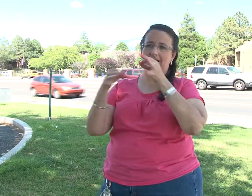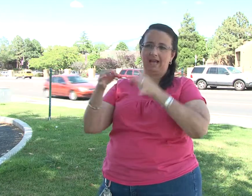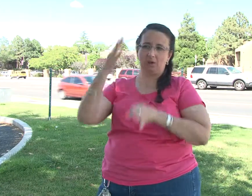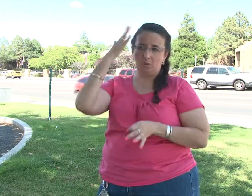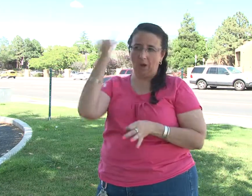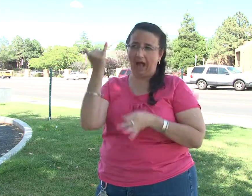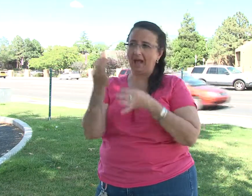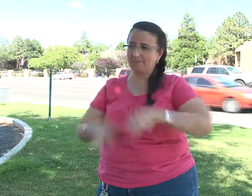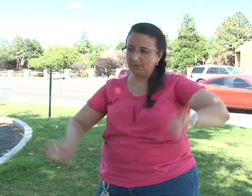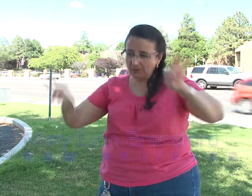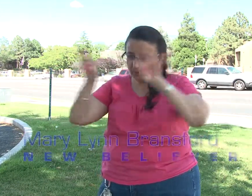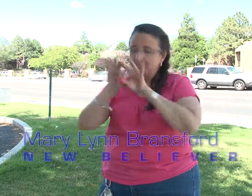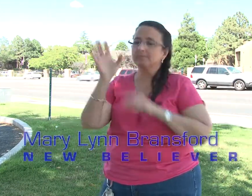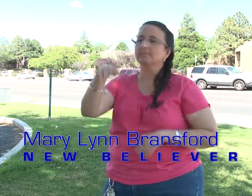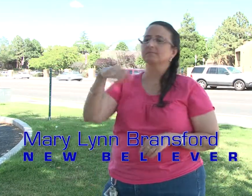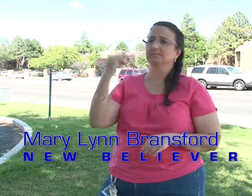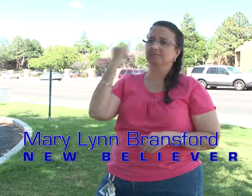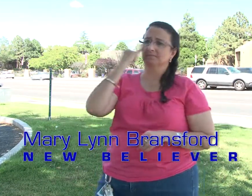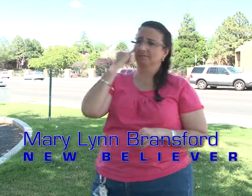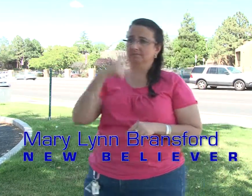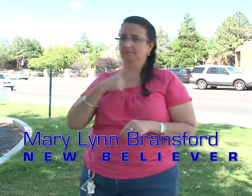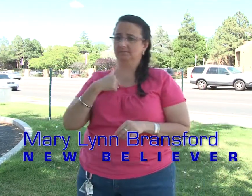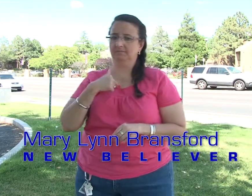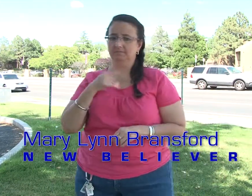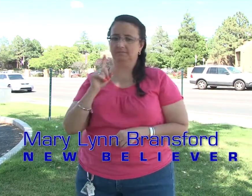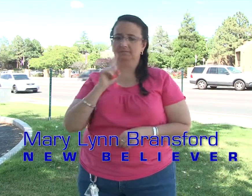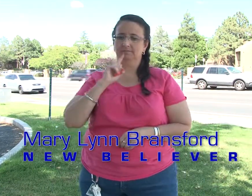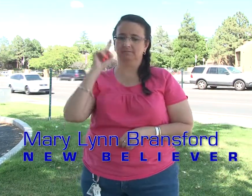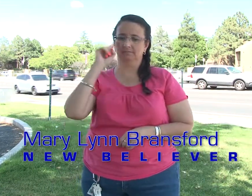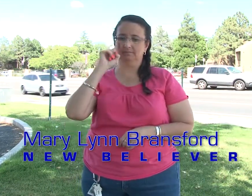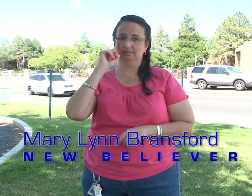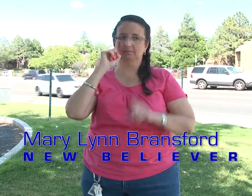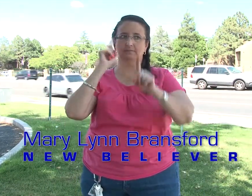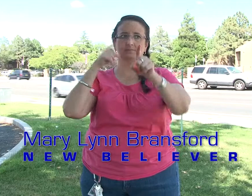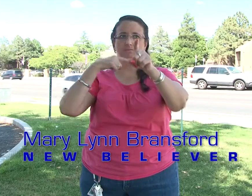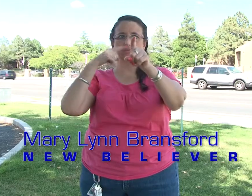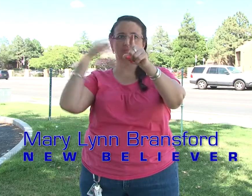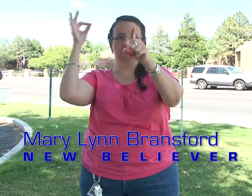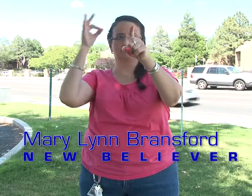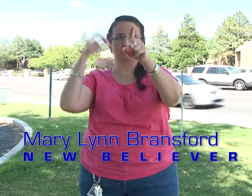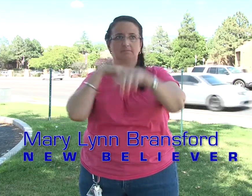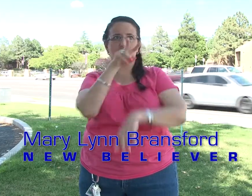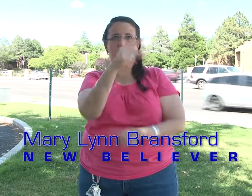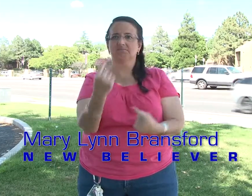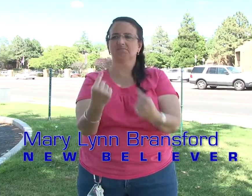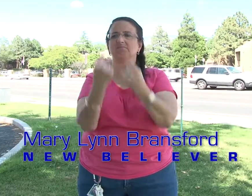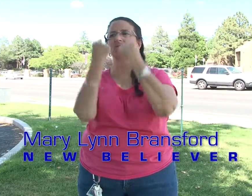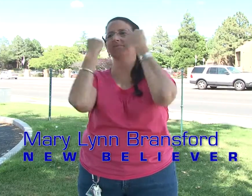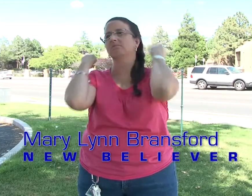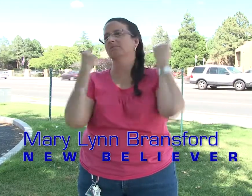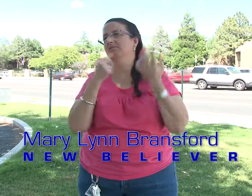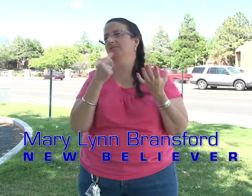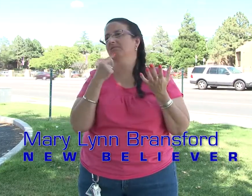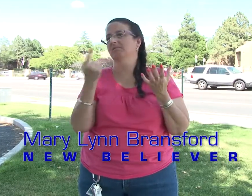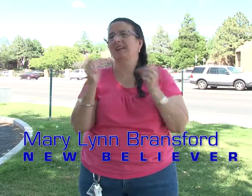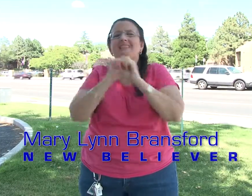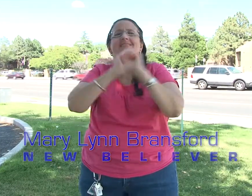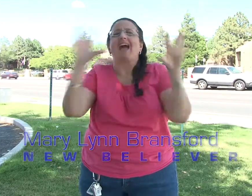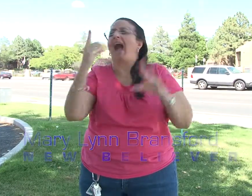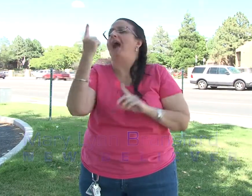Okay, let me explain to you why it is important. I'm a deaf person. All right, here's a hearing pastor. When I'm watching